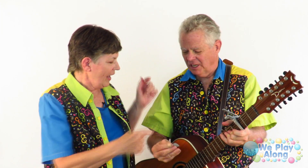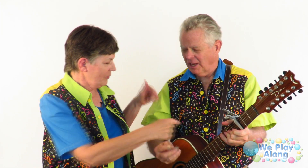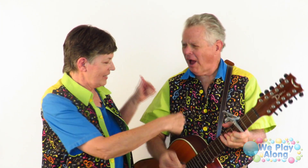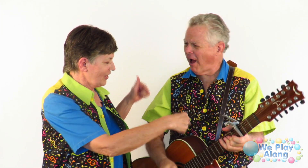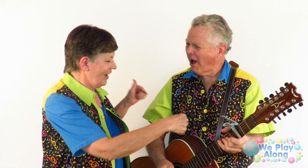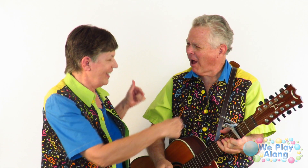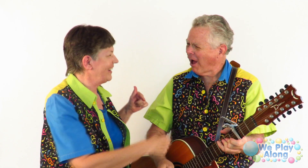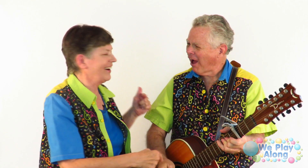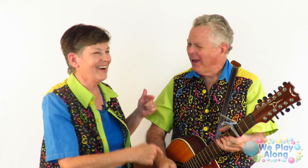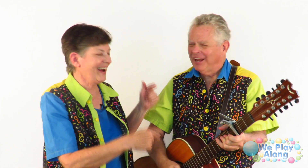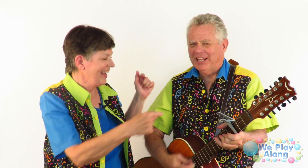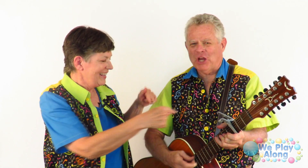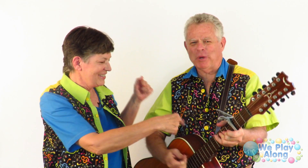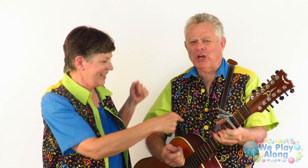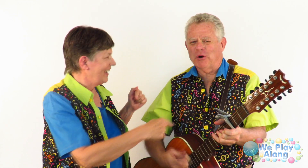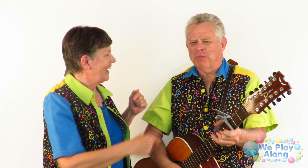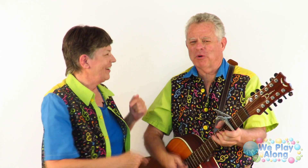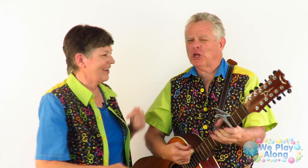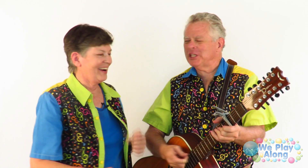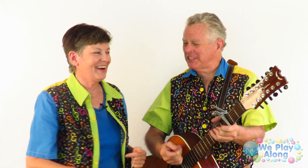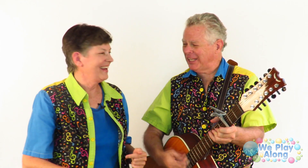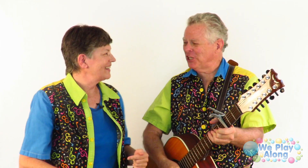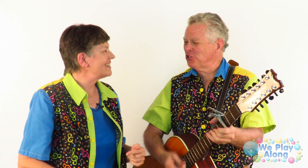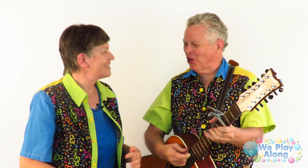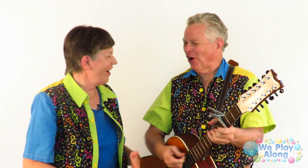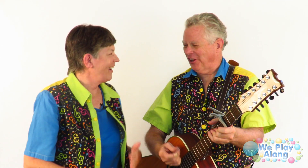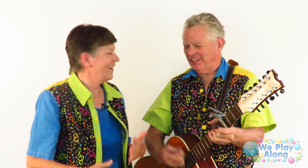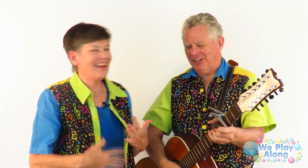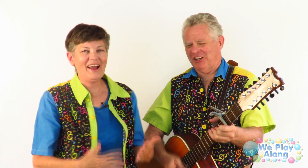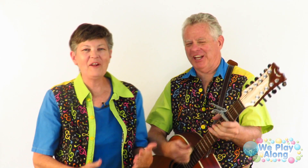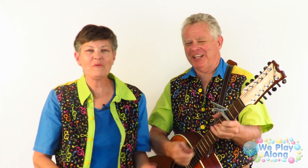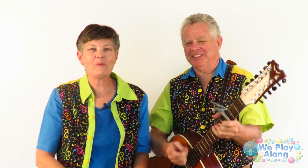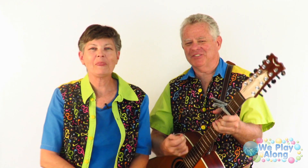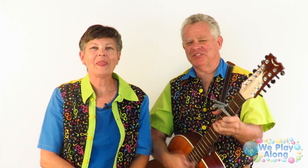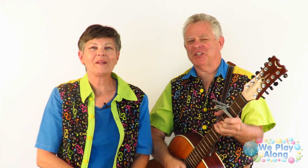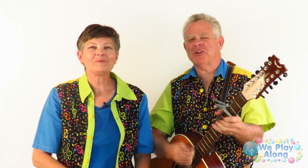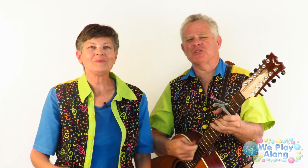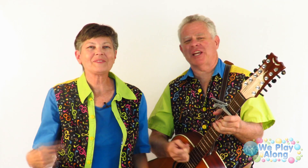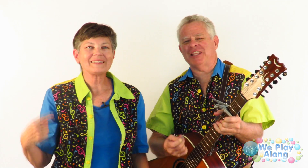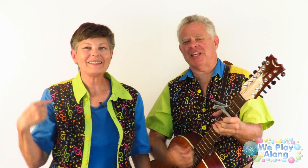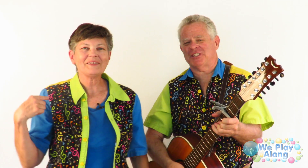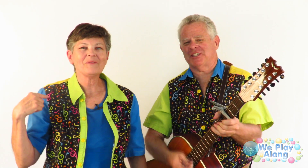Anyway, so Here we go. We're going to sing this song. Okay. All right. Goes like this.